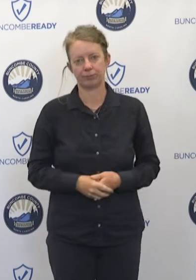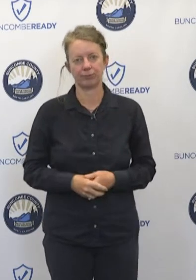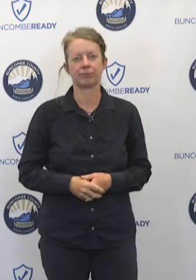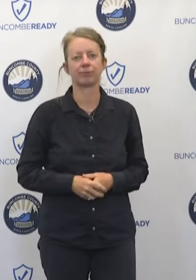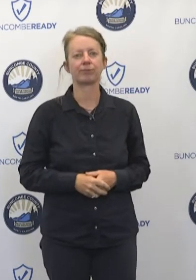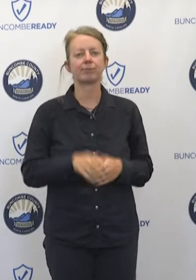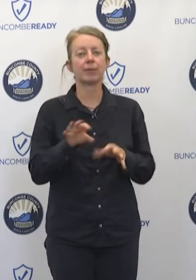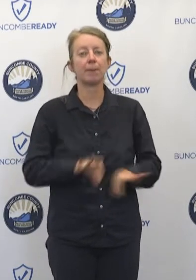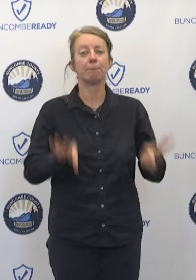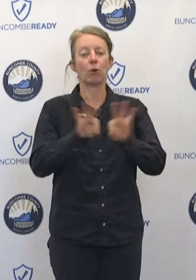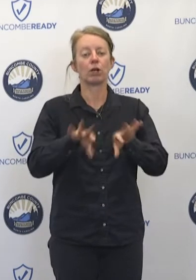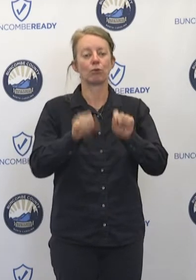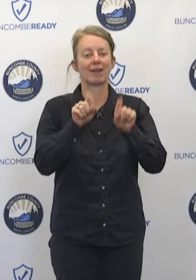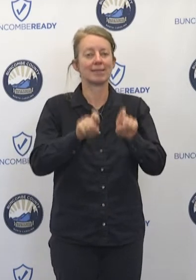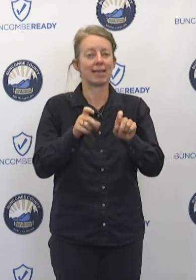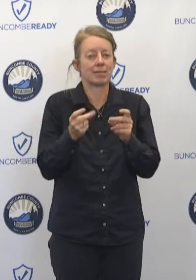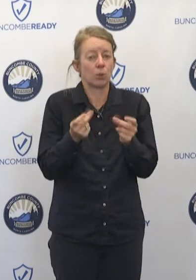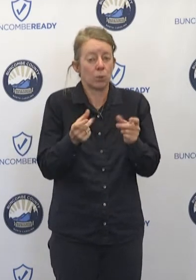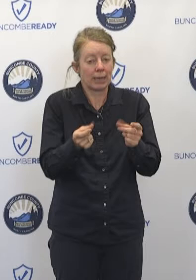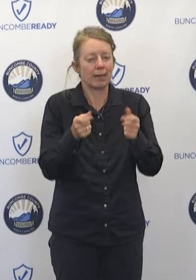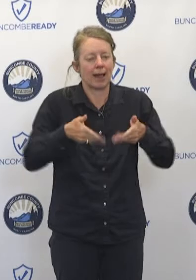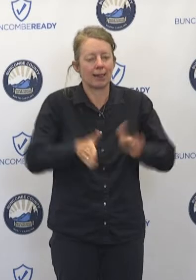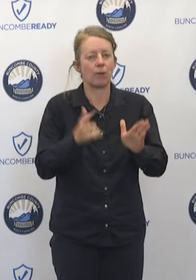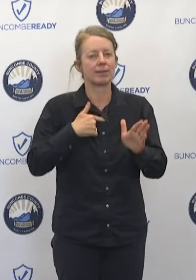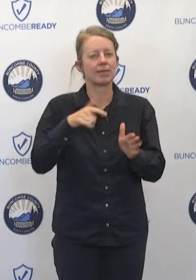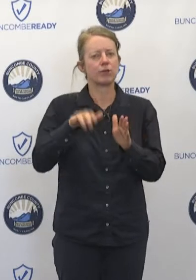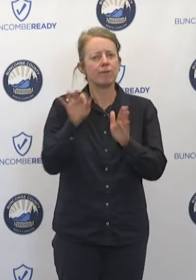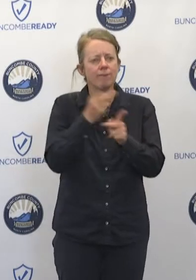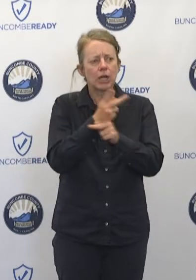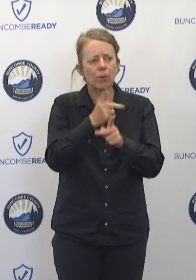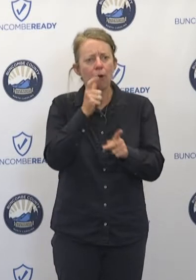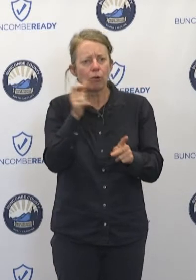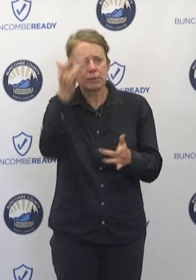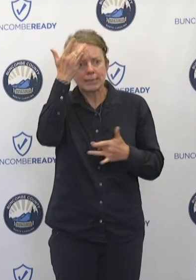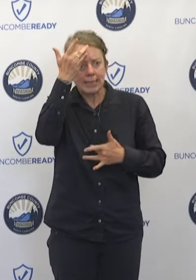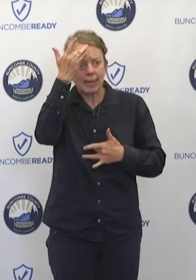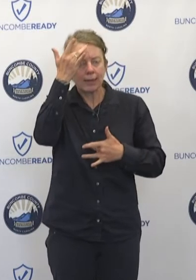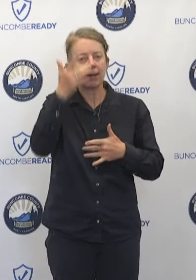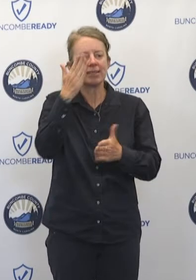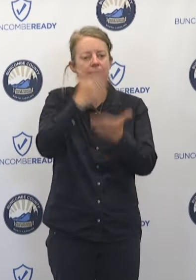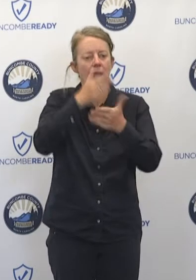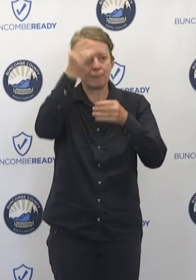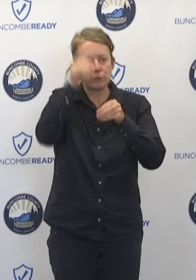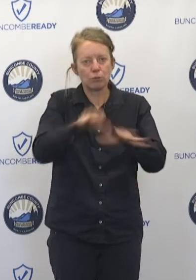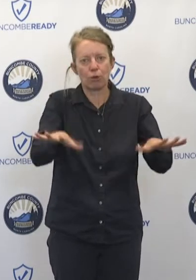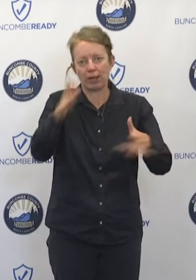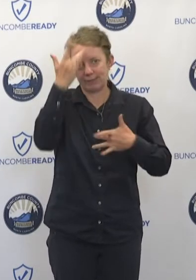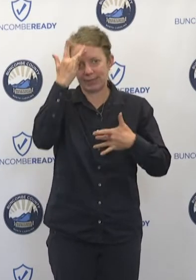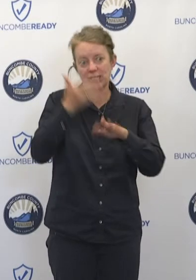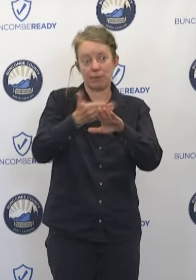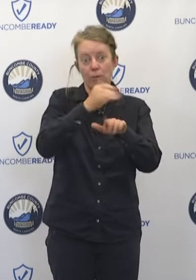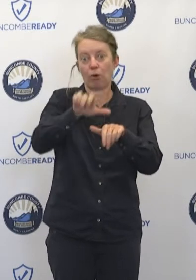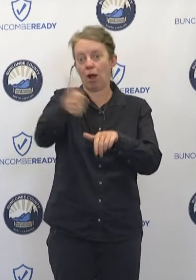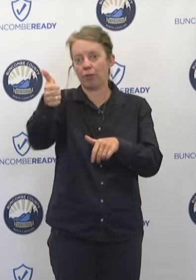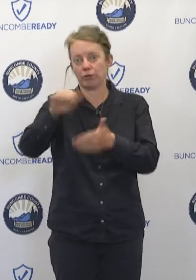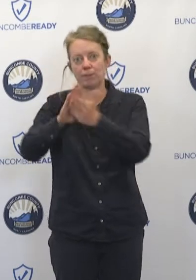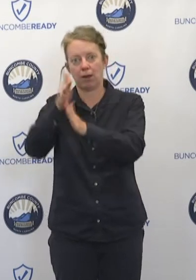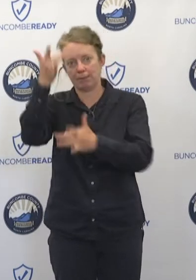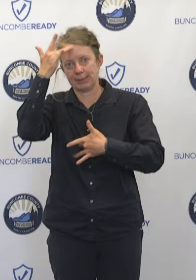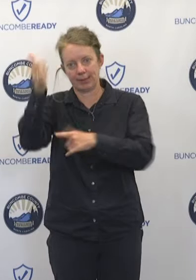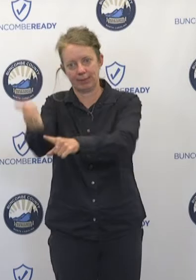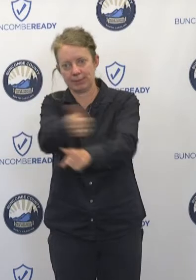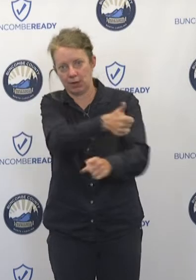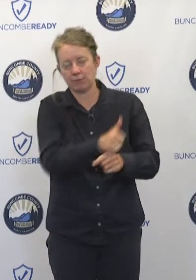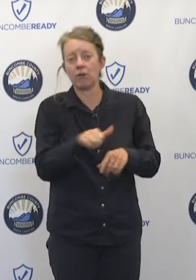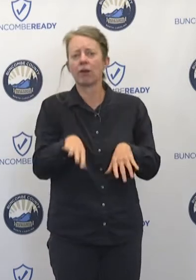Timely testing allows us to identify sources of potential spread before others may be exposed. You can find a testing